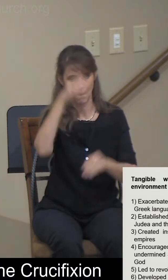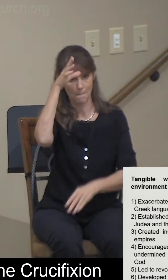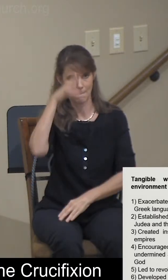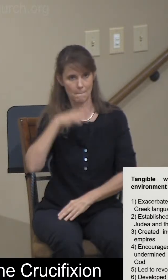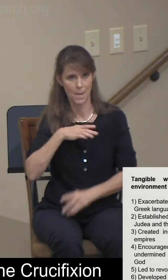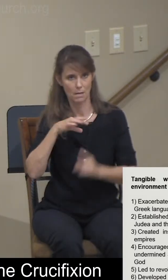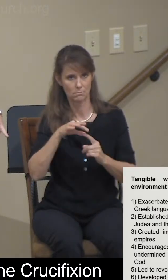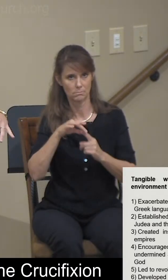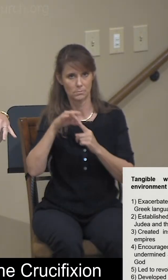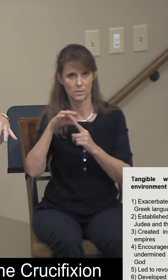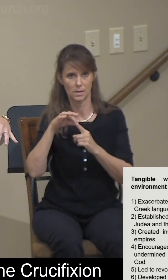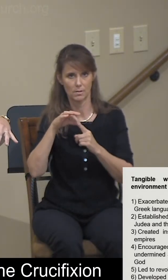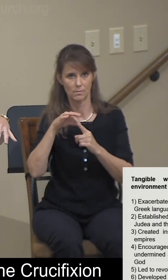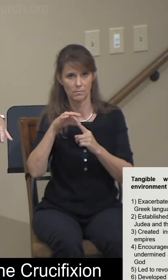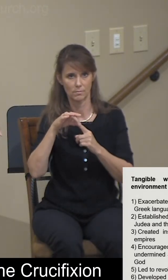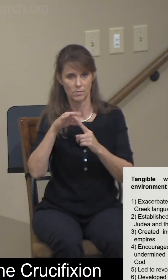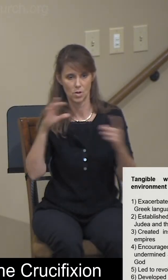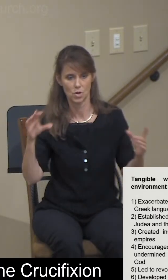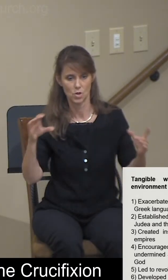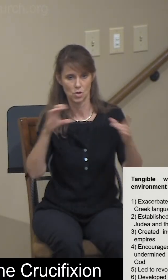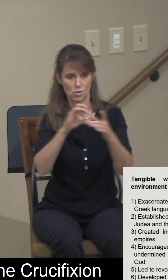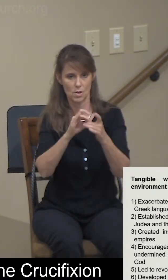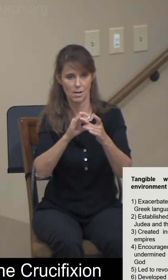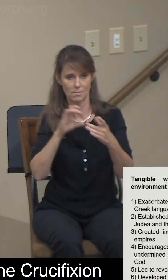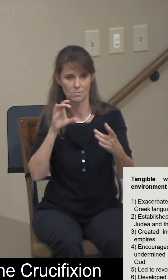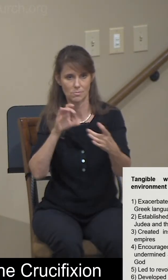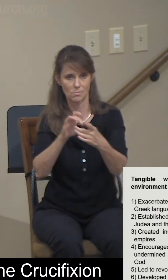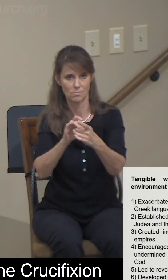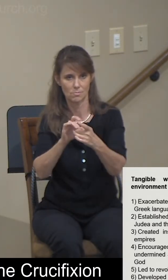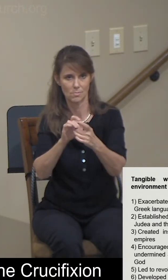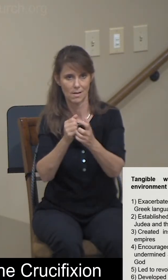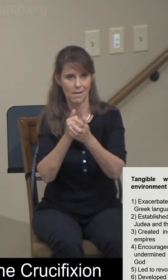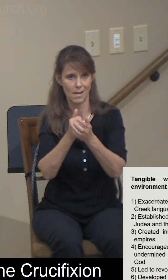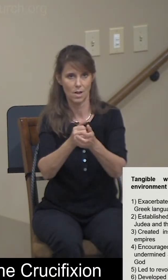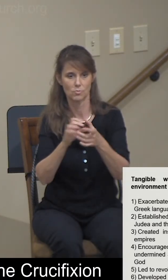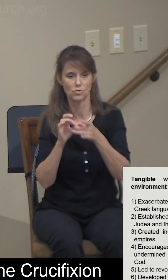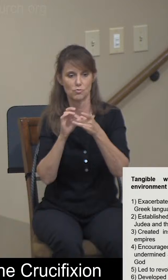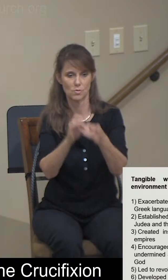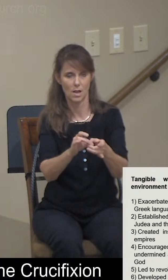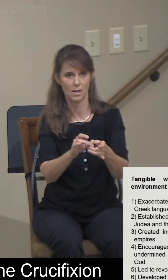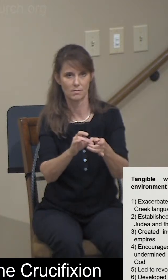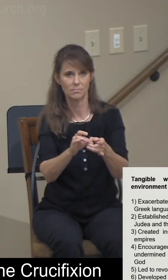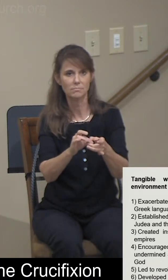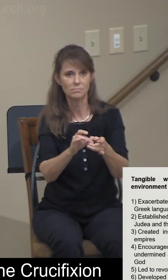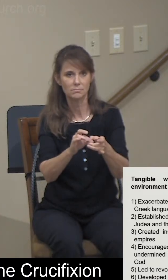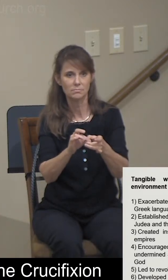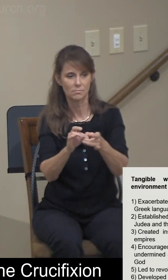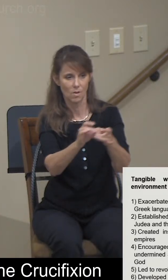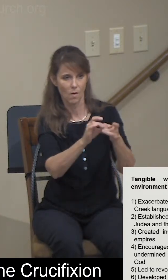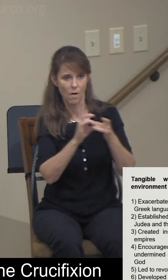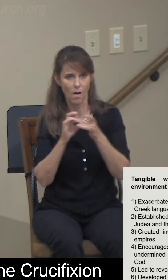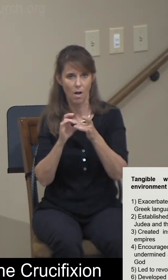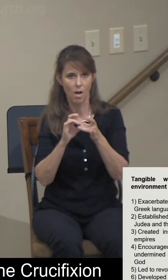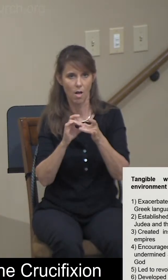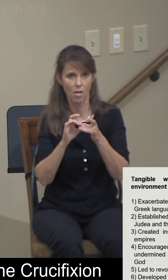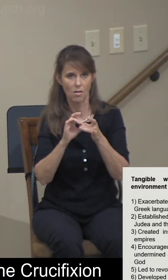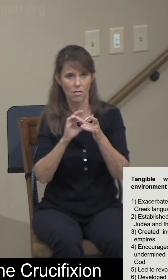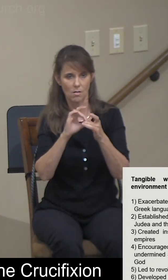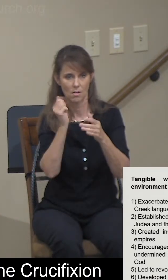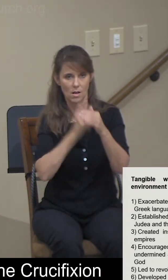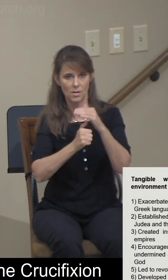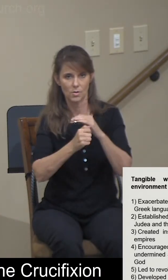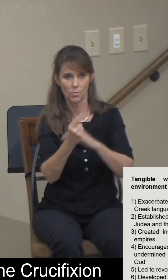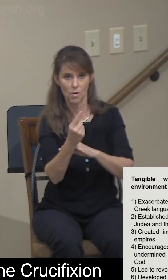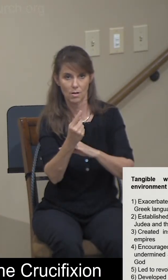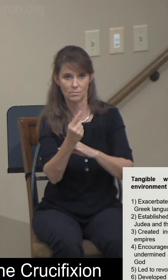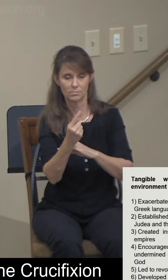so many of these various disparate influences and for at least a period is able to unify them all under one roof,